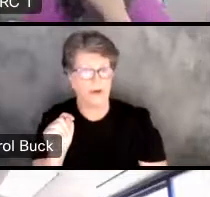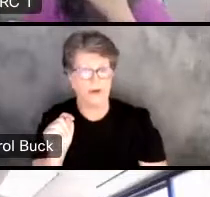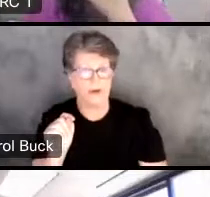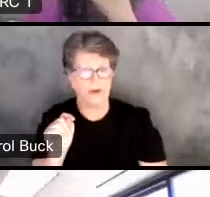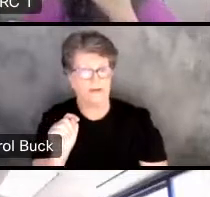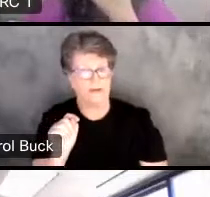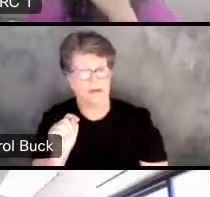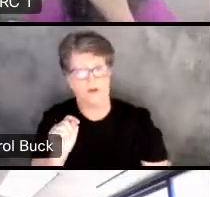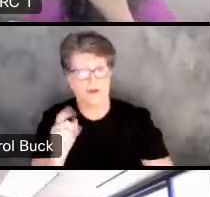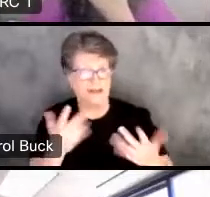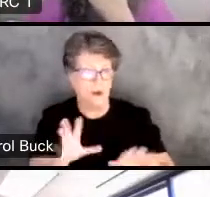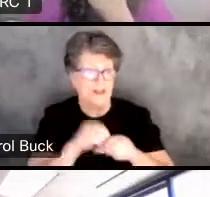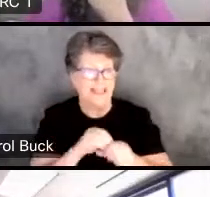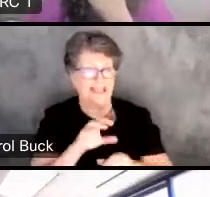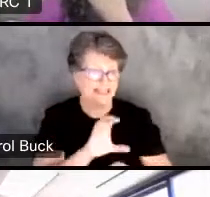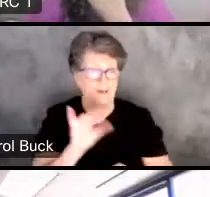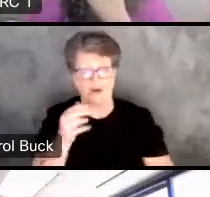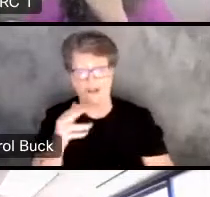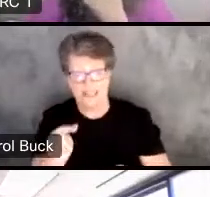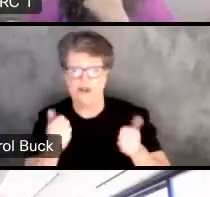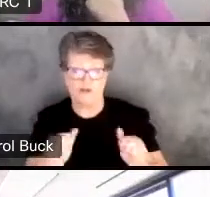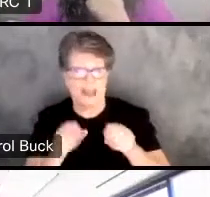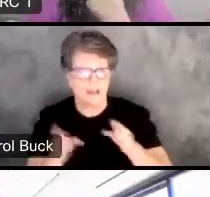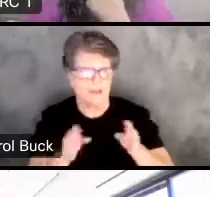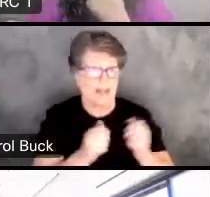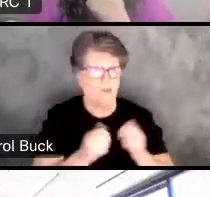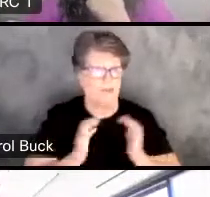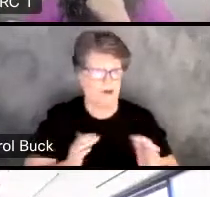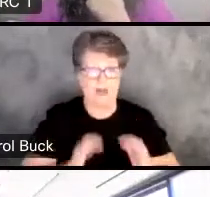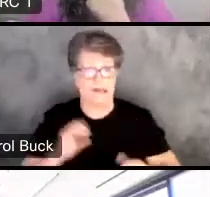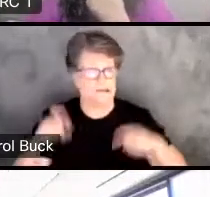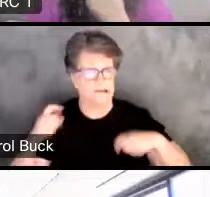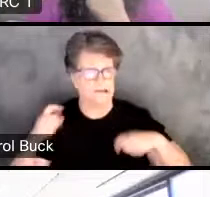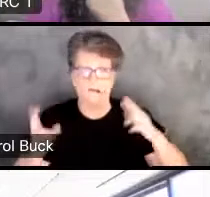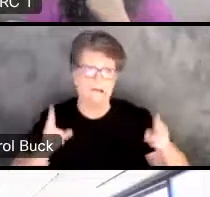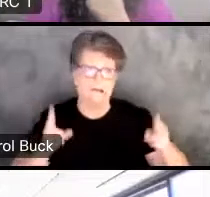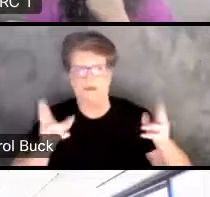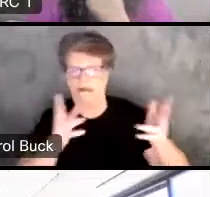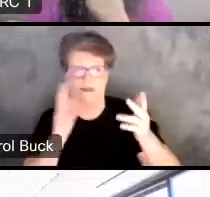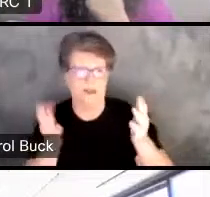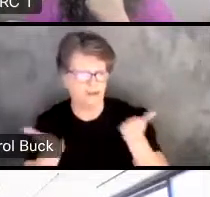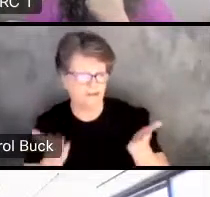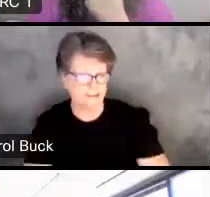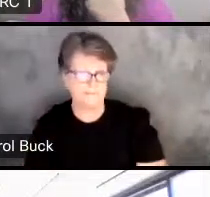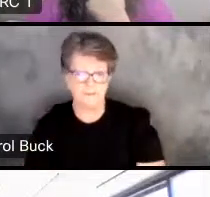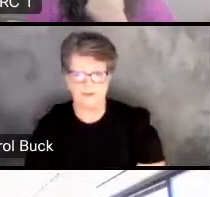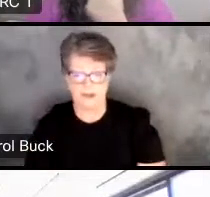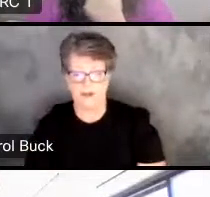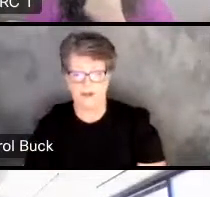in December and January trying to plan with our clients and their services.